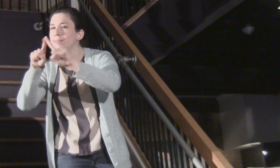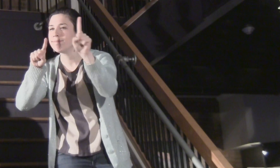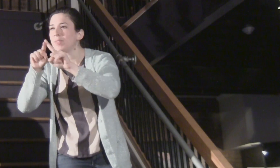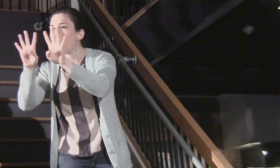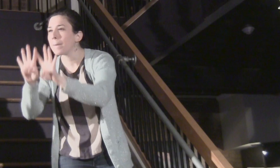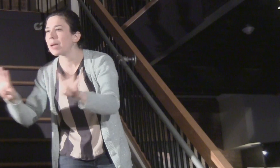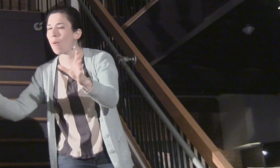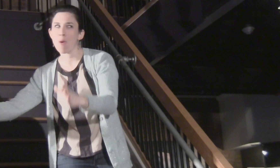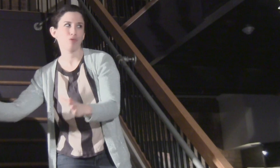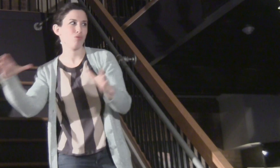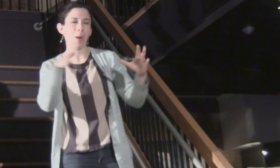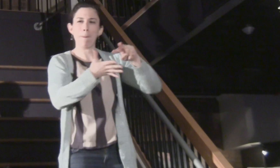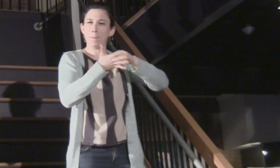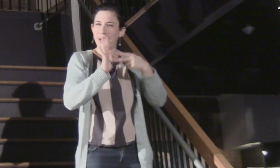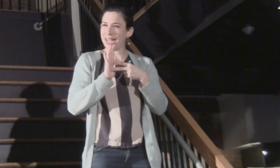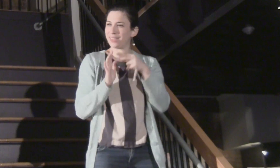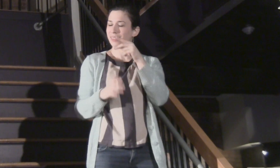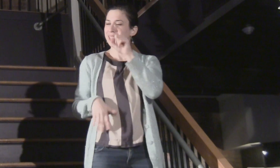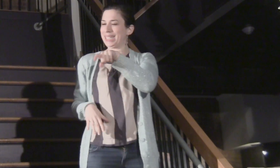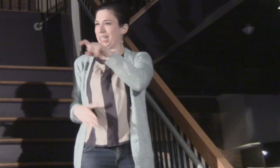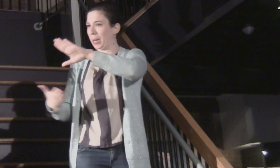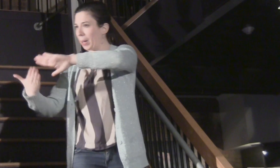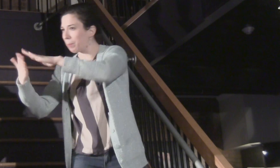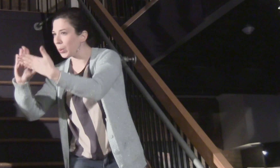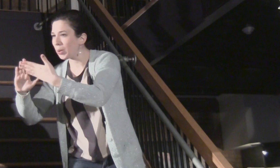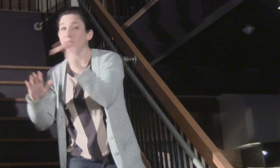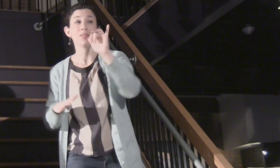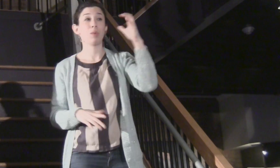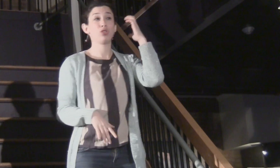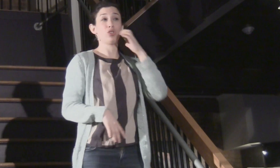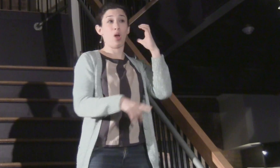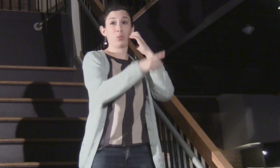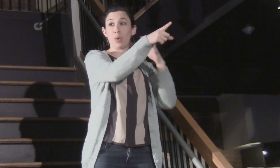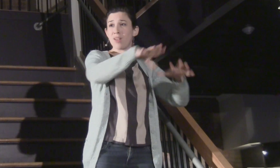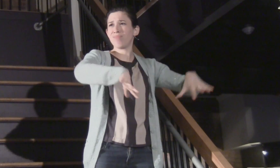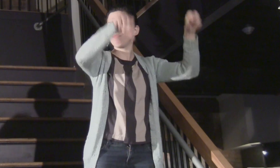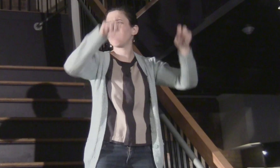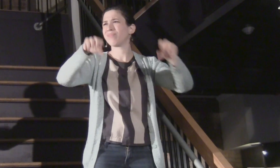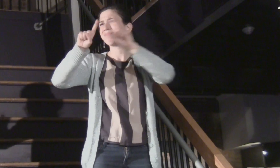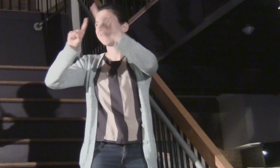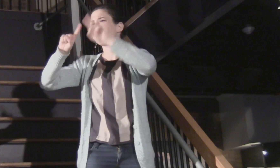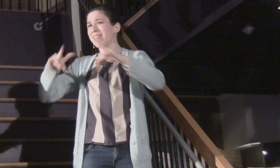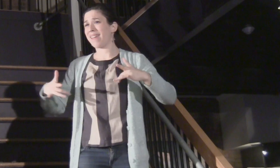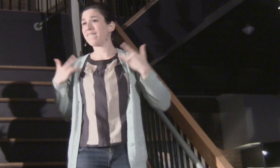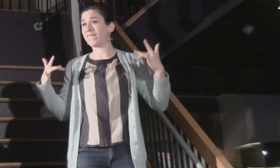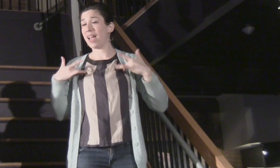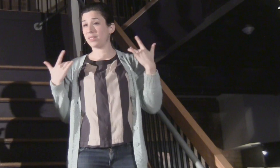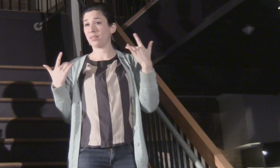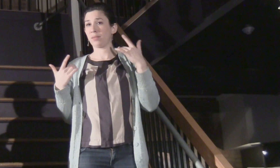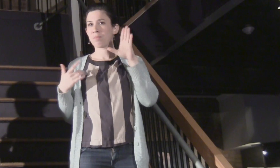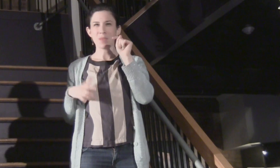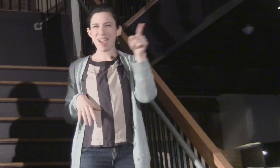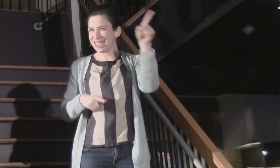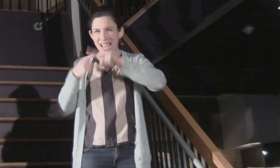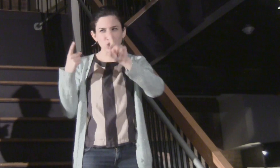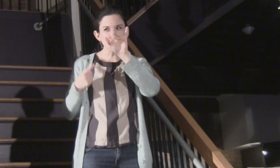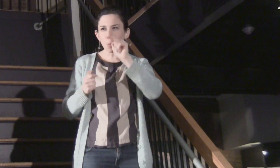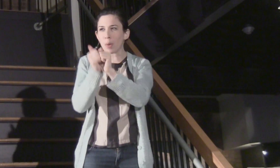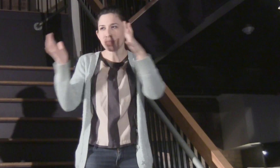gave him the box with the different things that he can bring up. So he needed the community support. Like Rabbi Joshua here, he